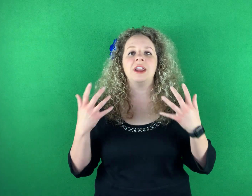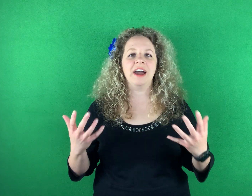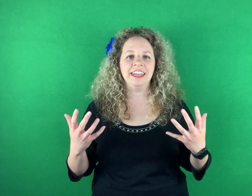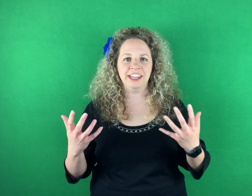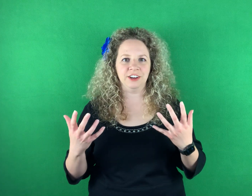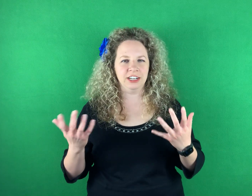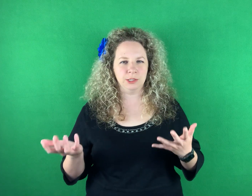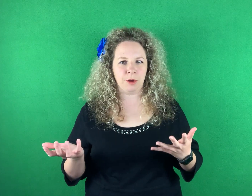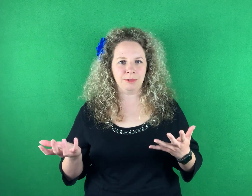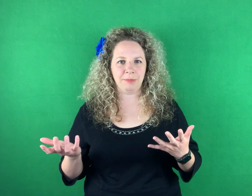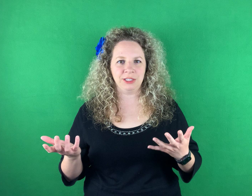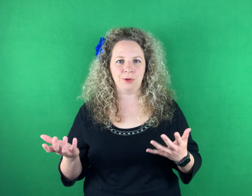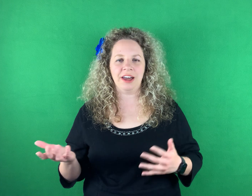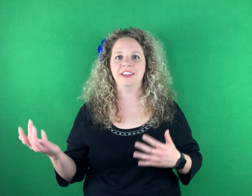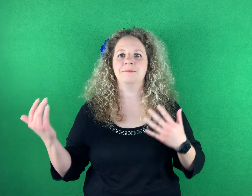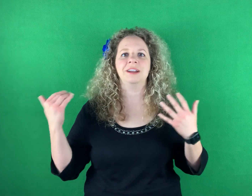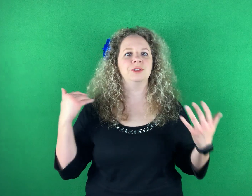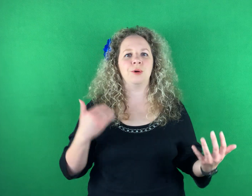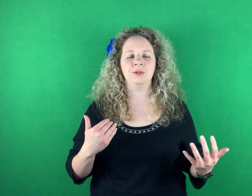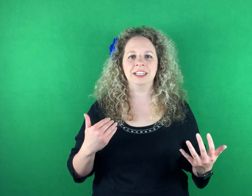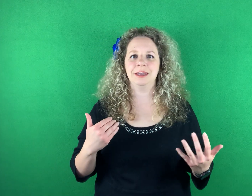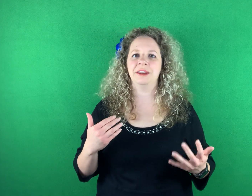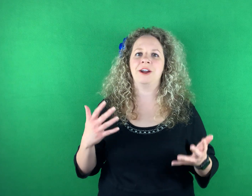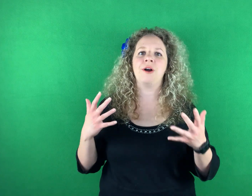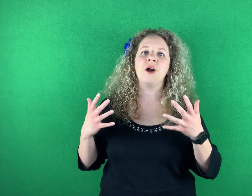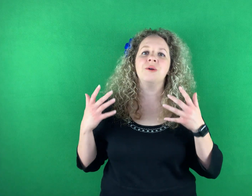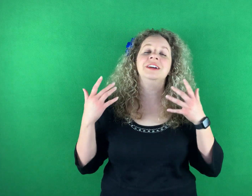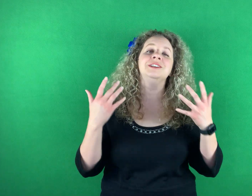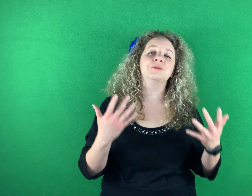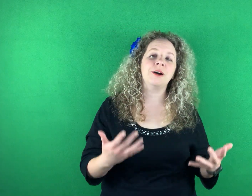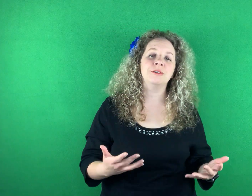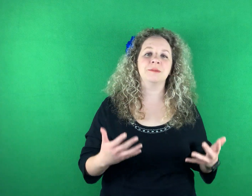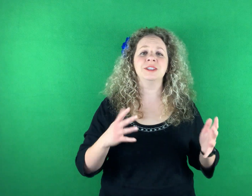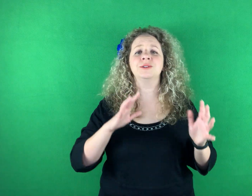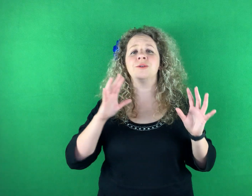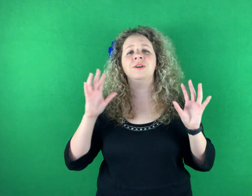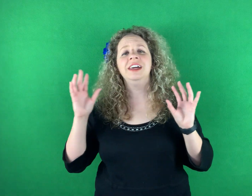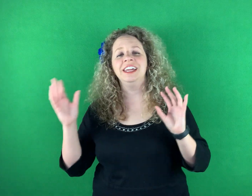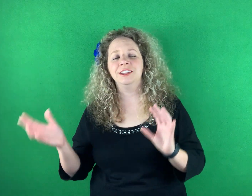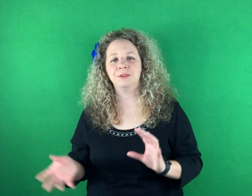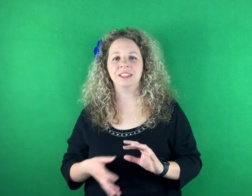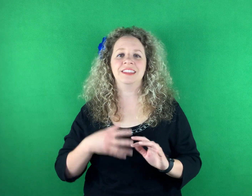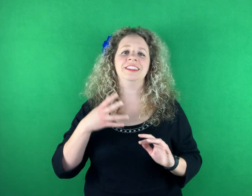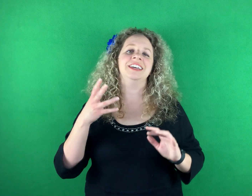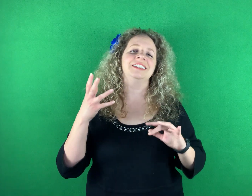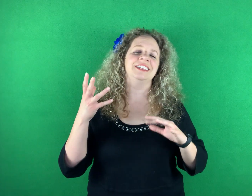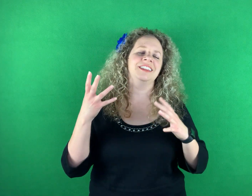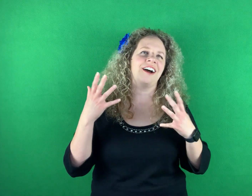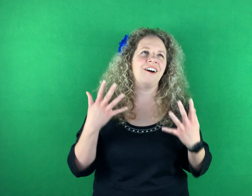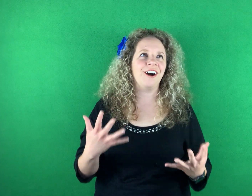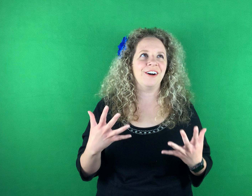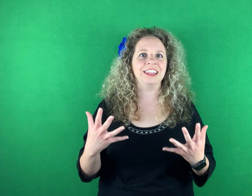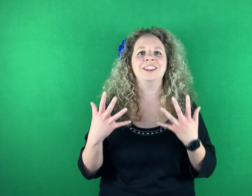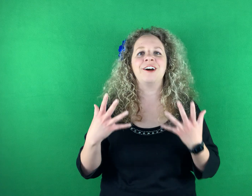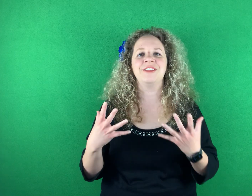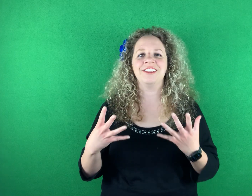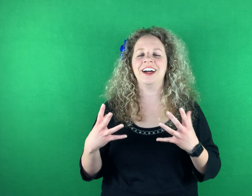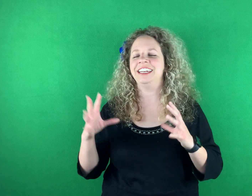I hear it is well with my soul, I think back to the old hymn and I go, oh, it is well with my soul. And it goes like this and that. Oh, I love that line and how